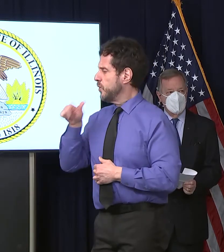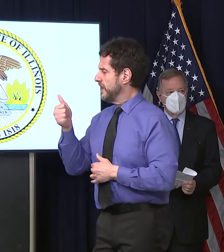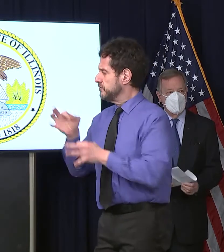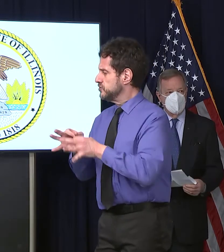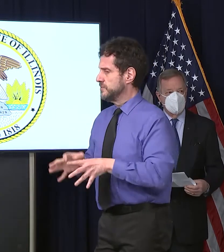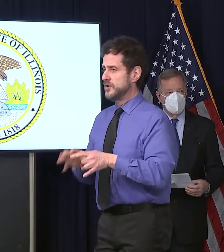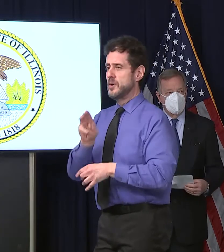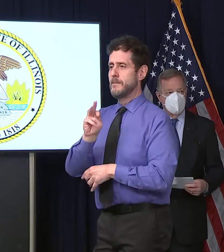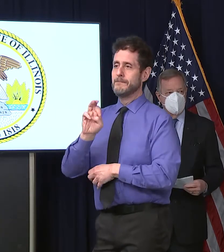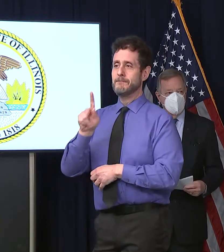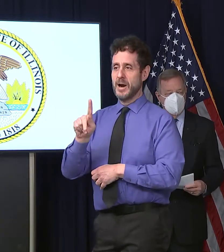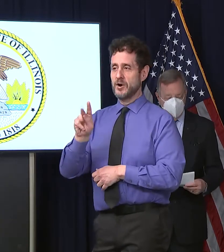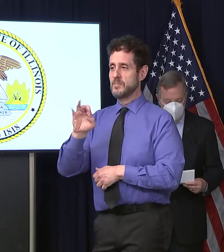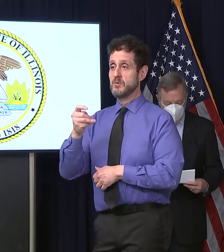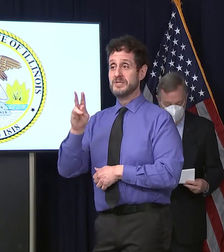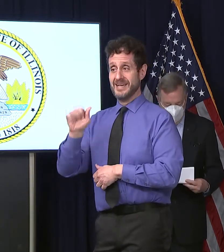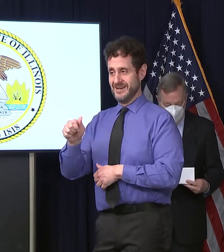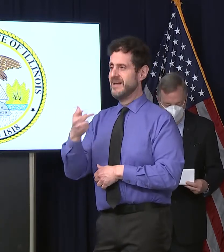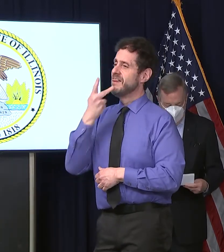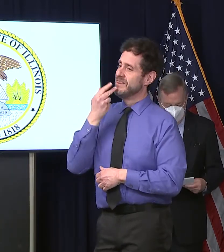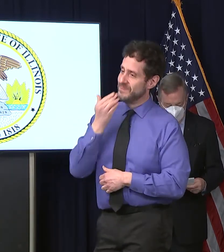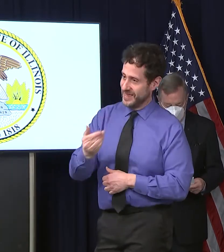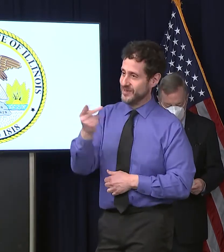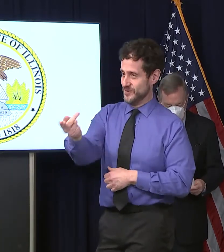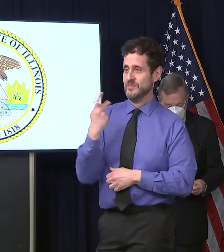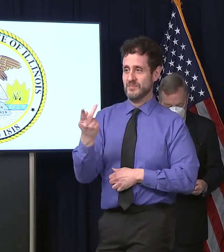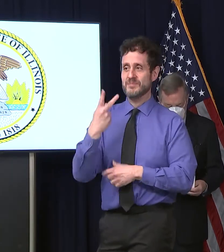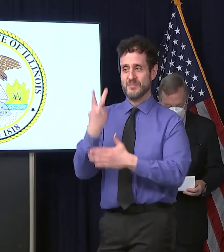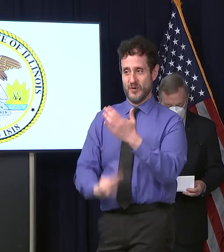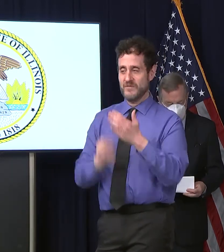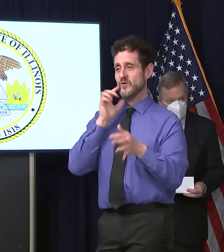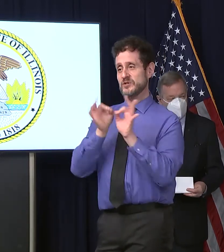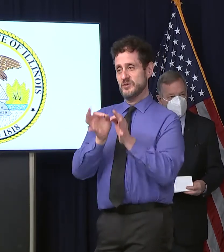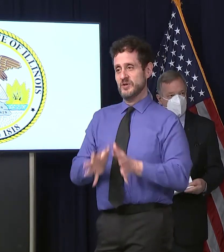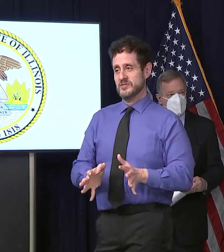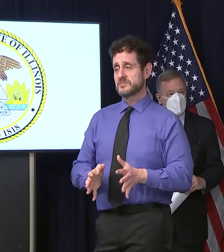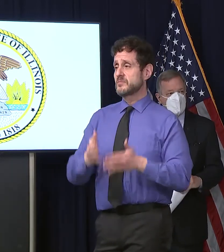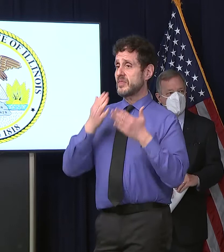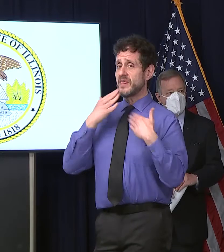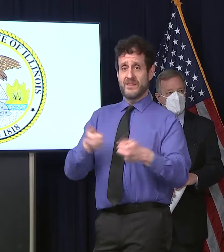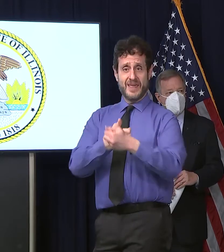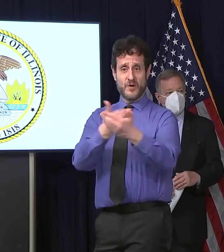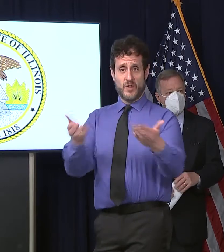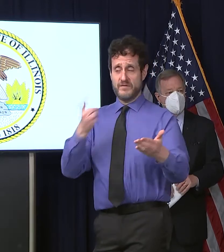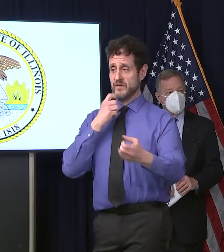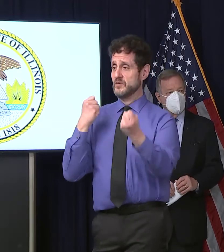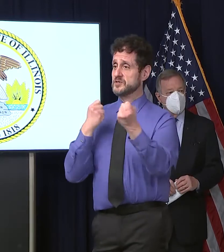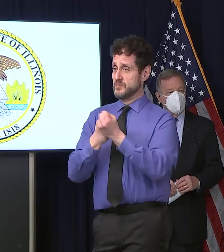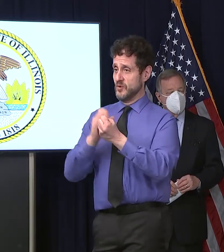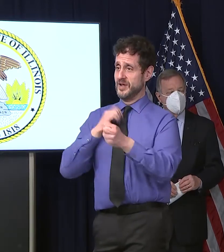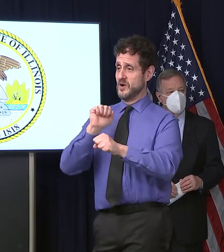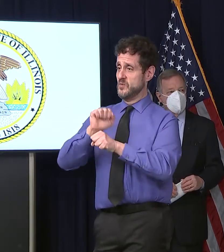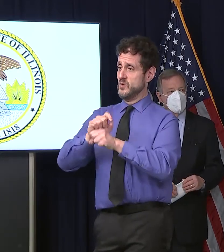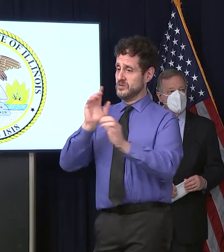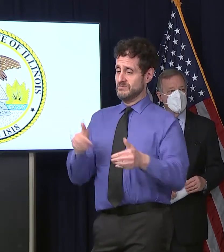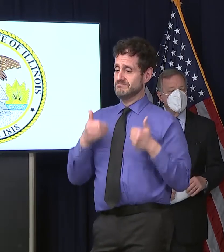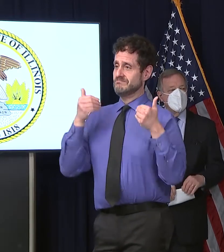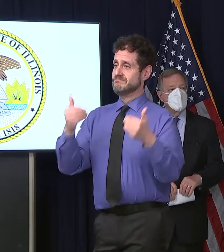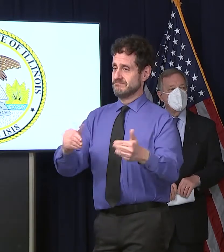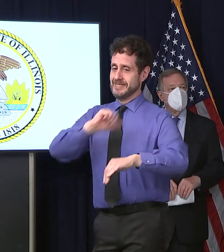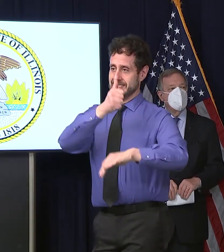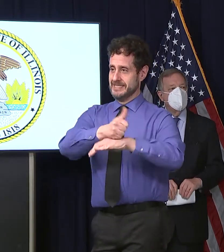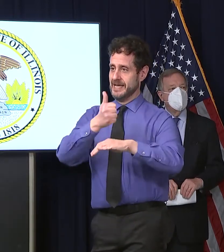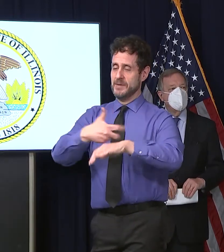And Mark Motika, thank you very much. Thank you both. I want to thank all of you for your support for our efforts to move forward with our